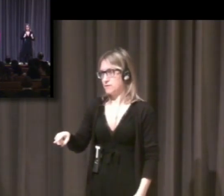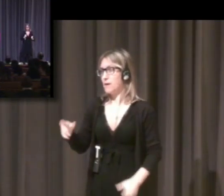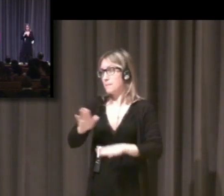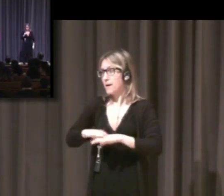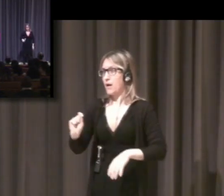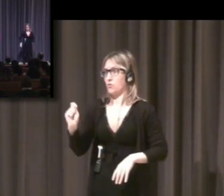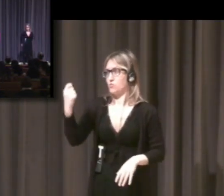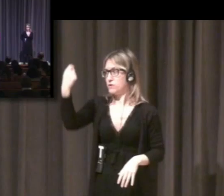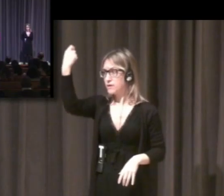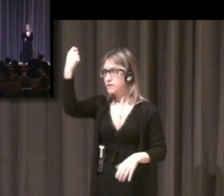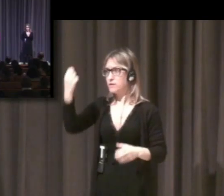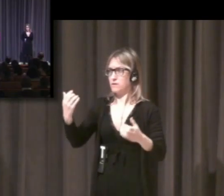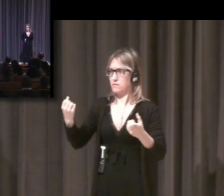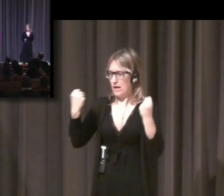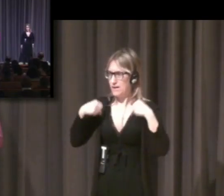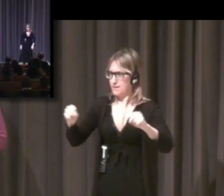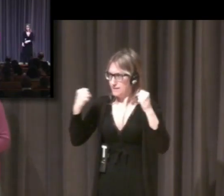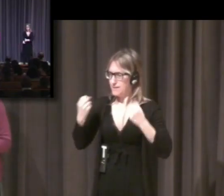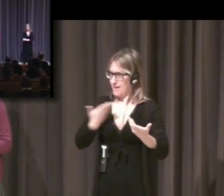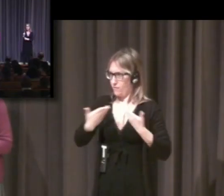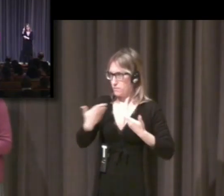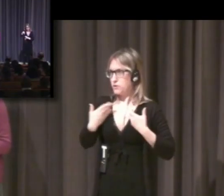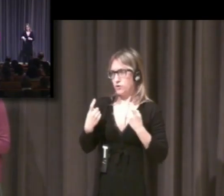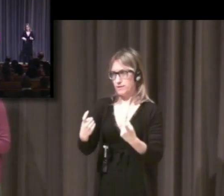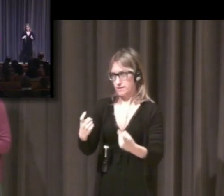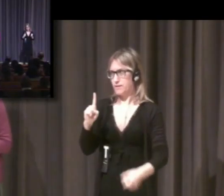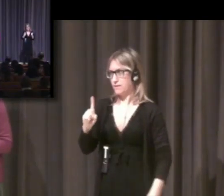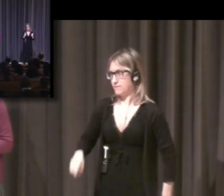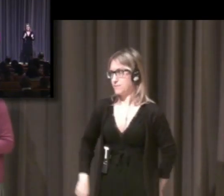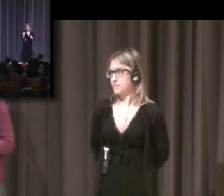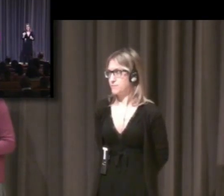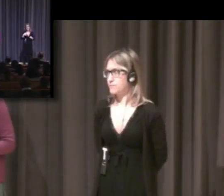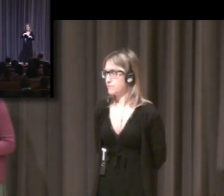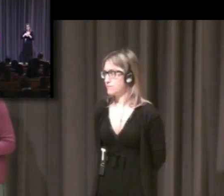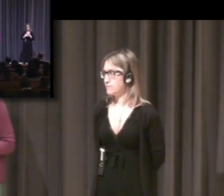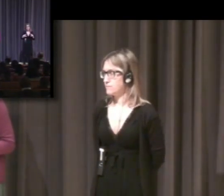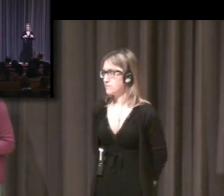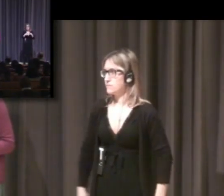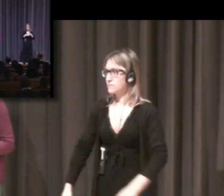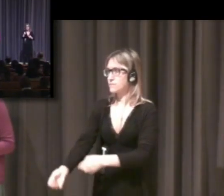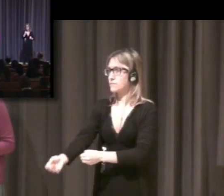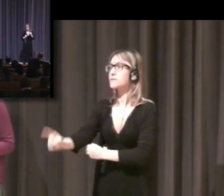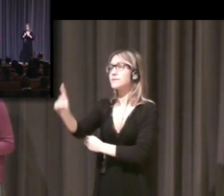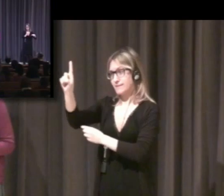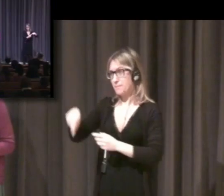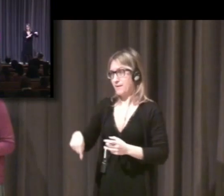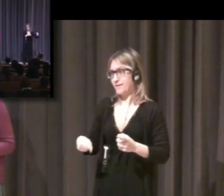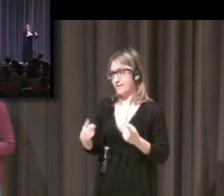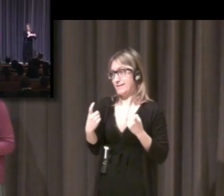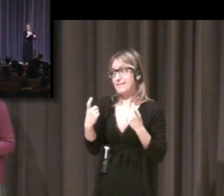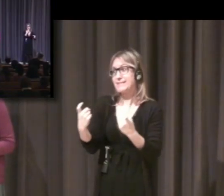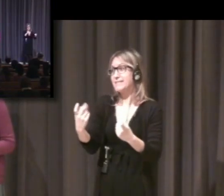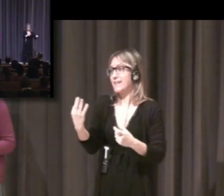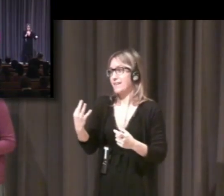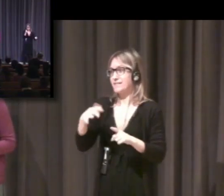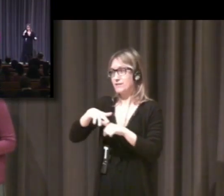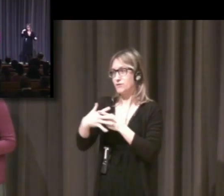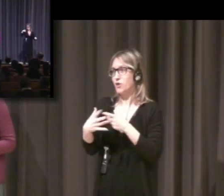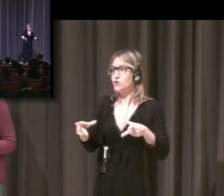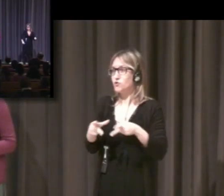with socioeconomic status of the family. The richer the family is, the